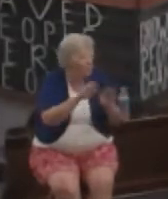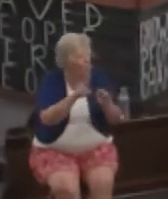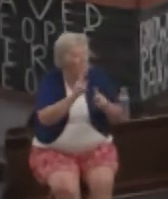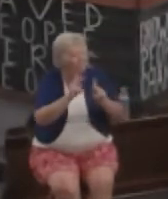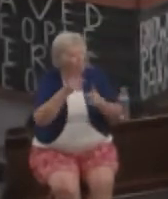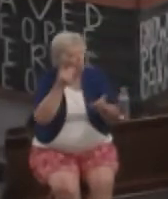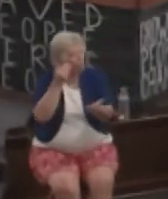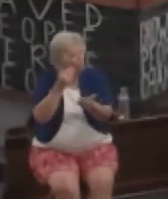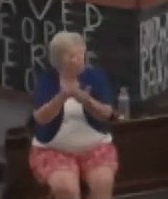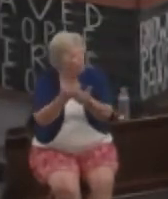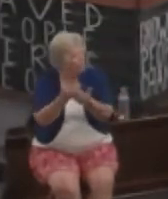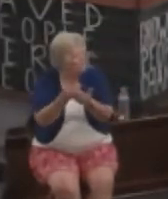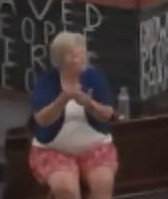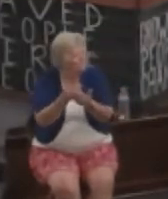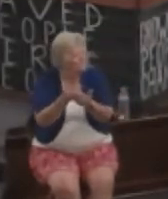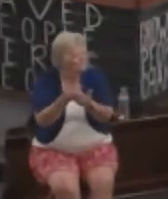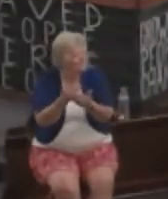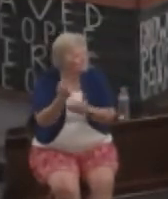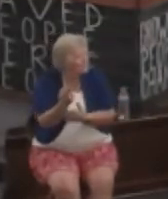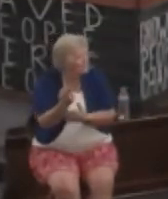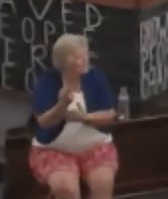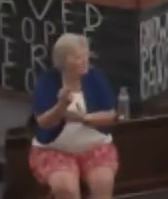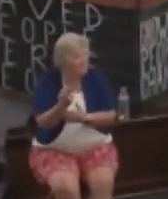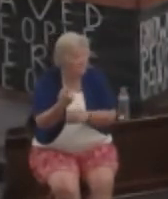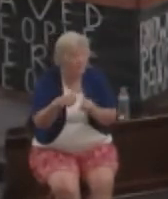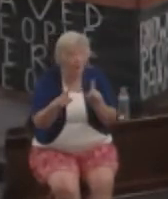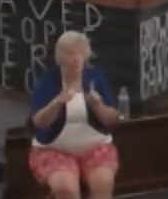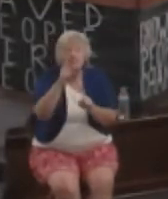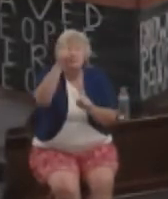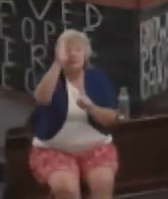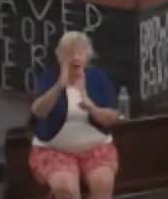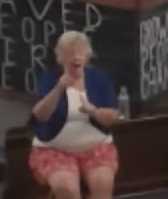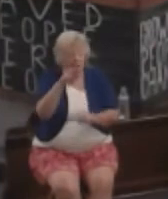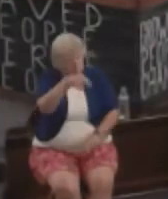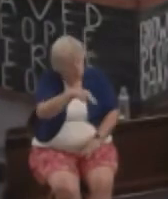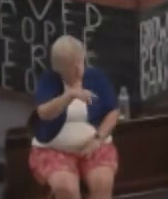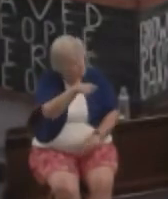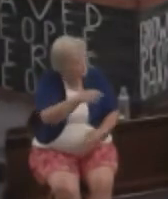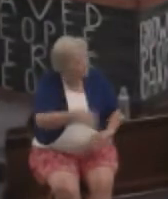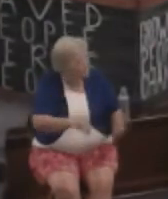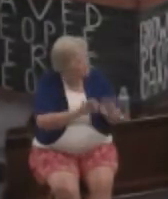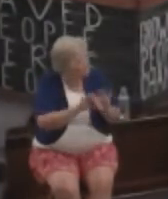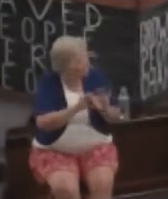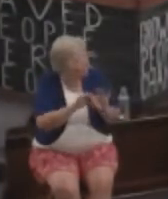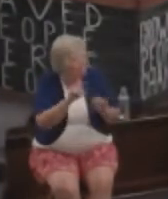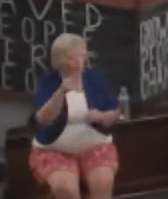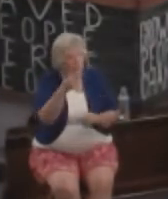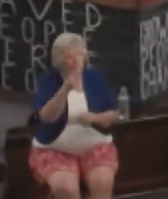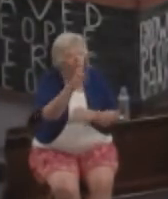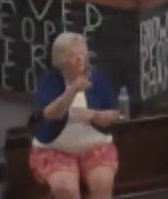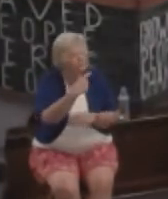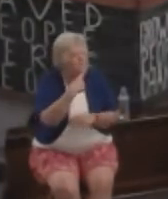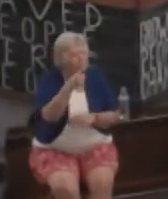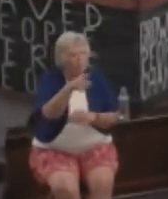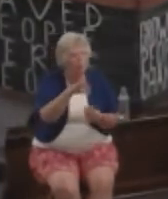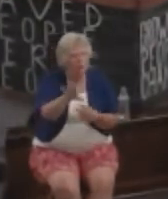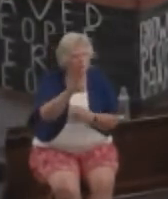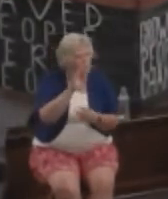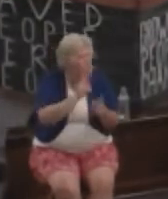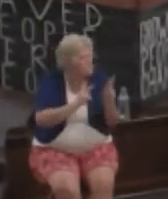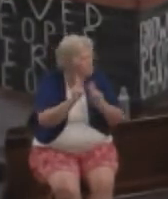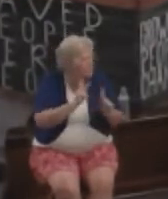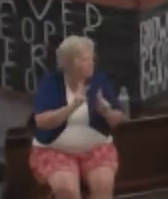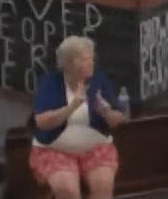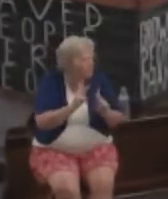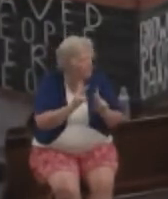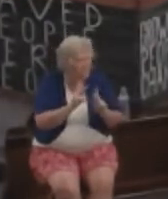us. But we are important people to God. 1 Peter 2:9 tells us you are a chosen people, a royal